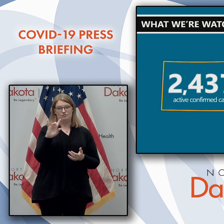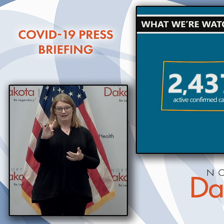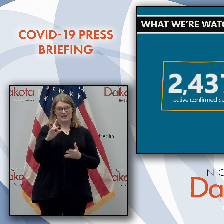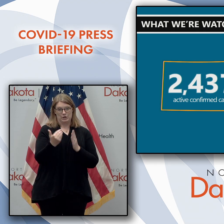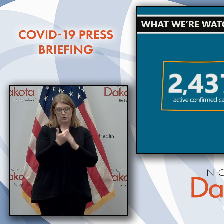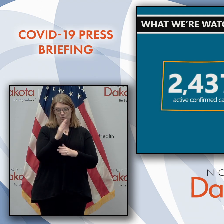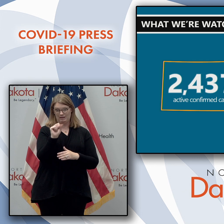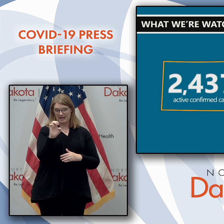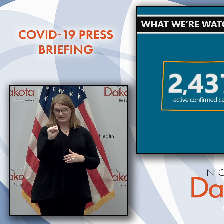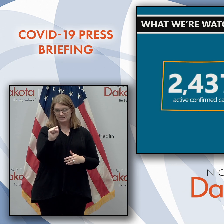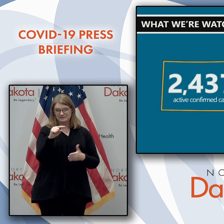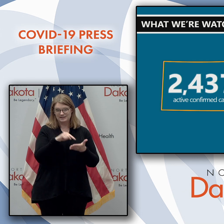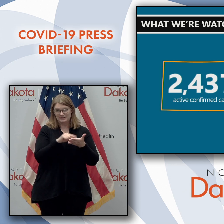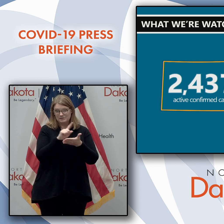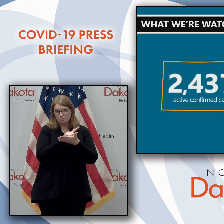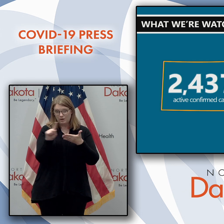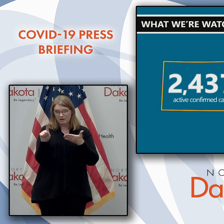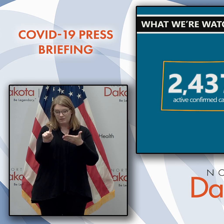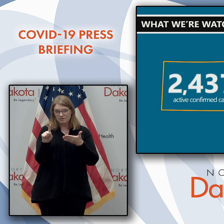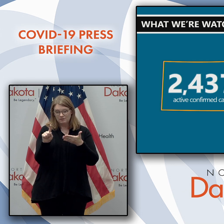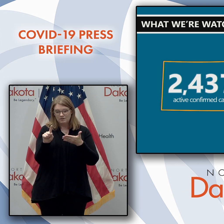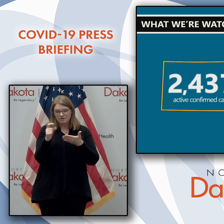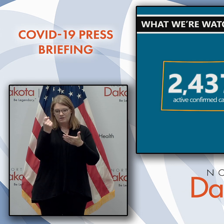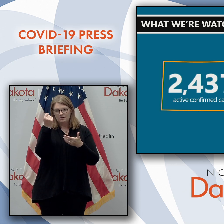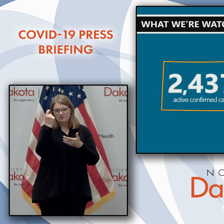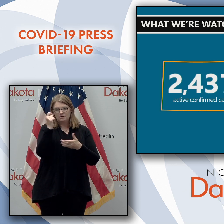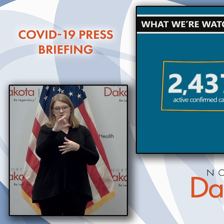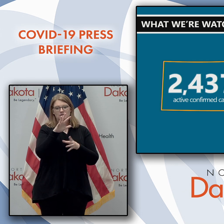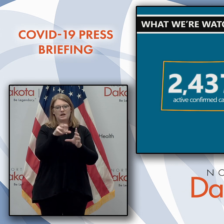cases this week. That includes